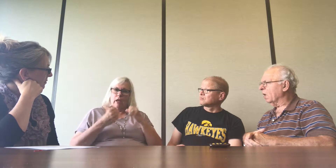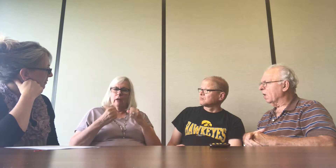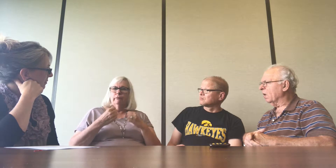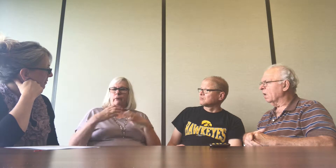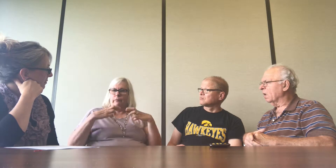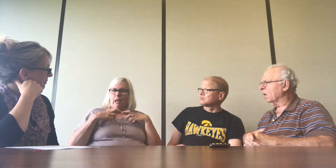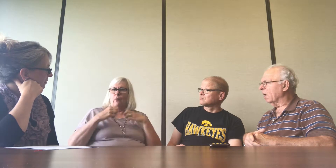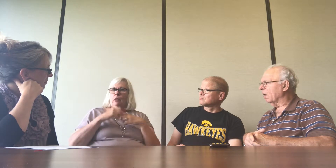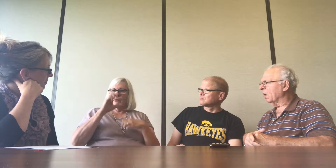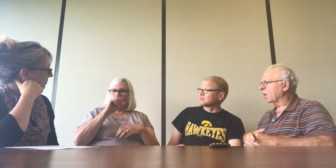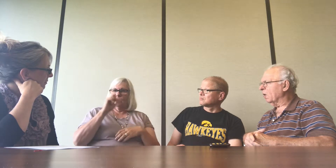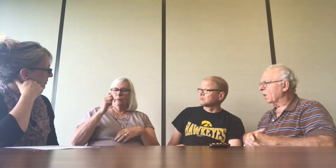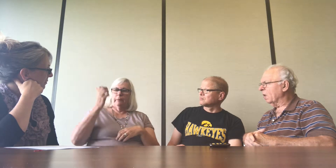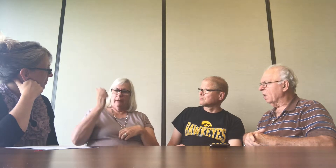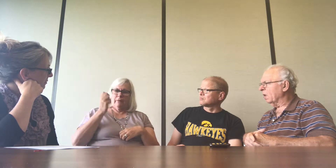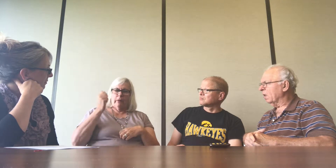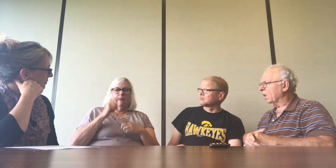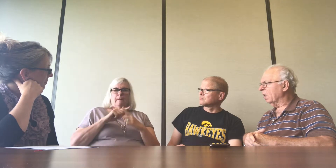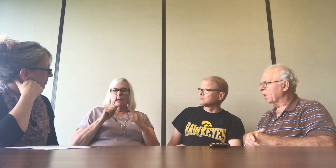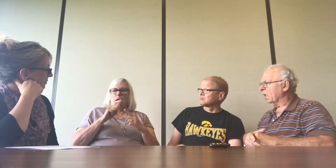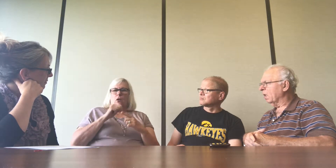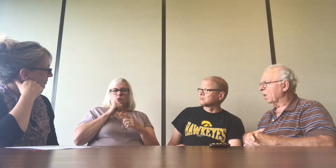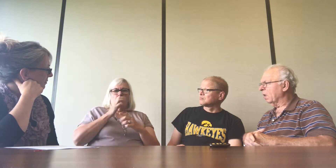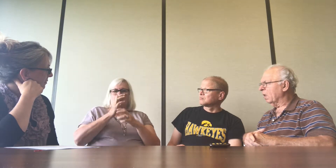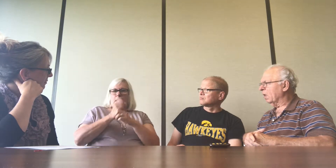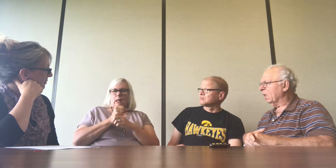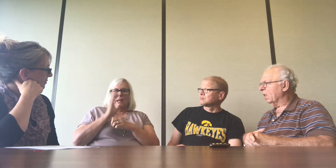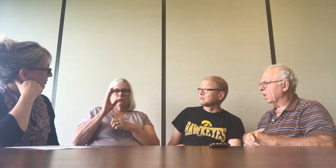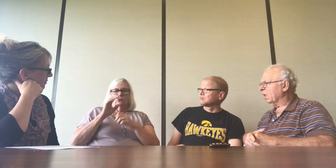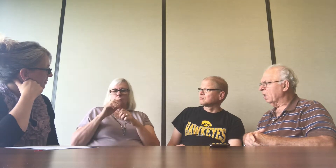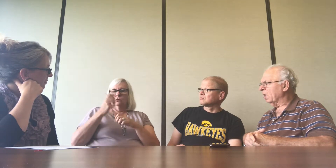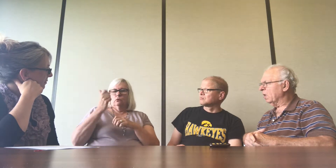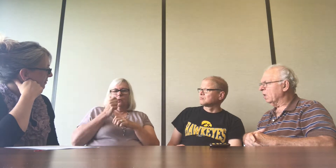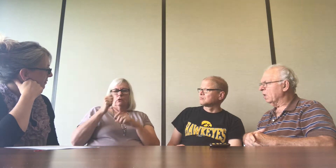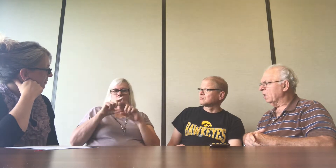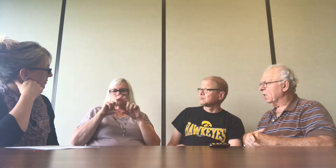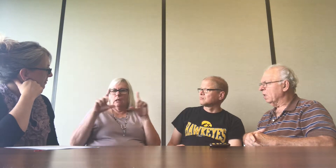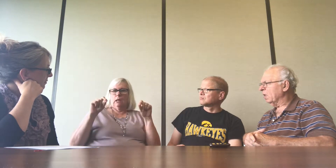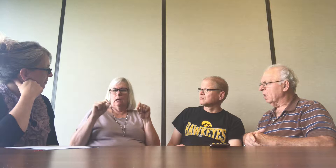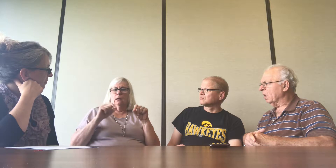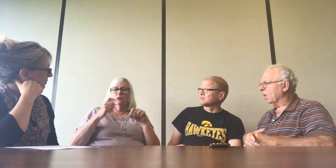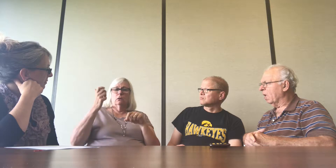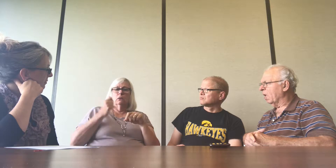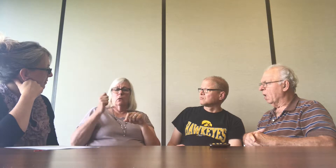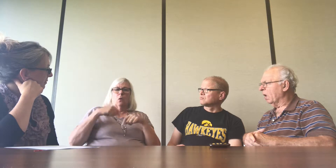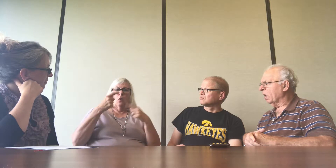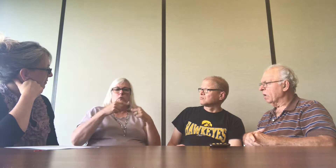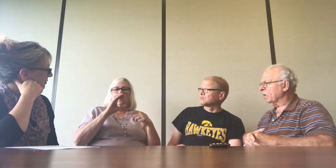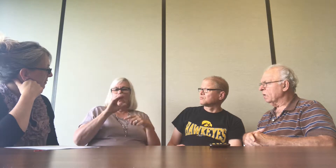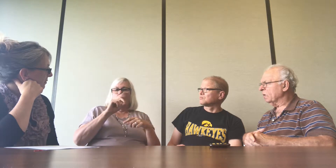retired man who was deaf. He had his own house, his own vehicle, and was living on Social